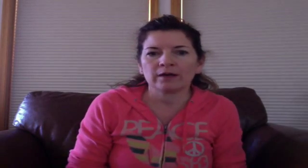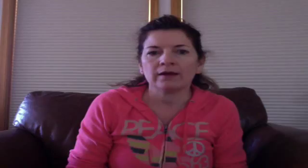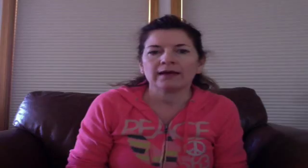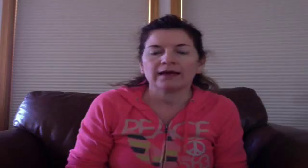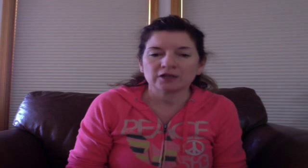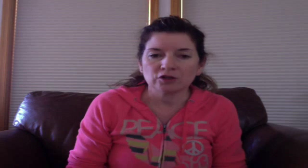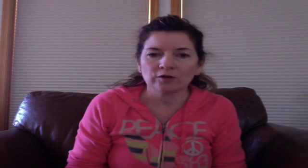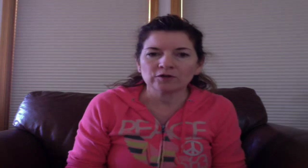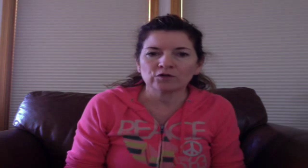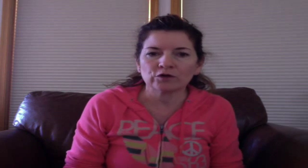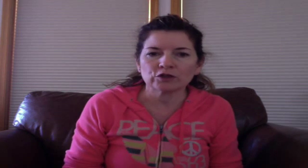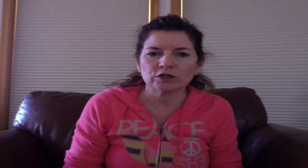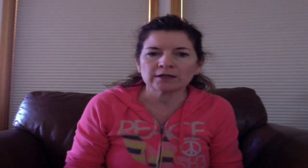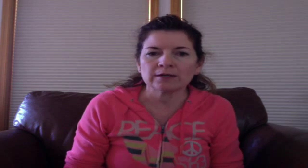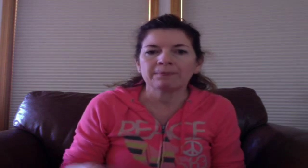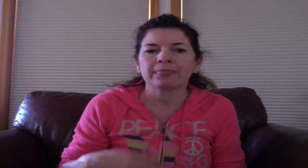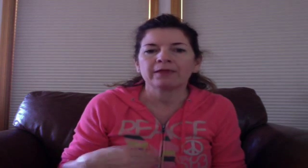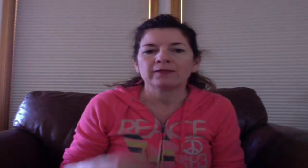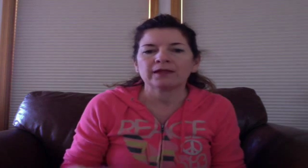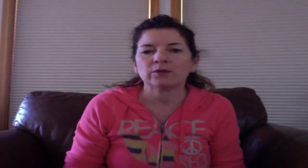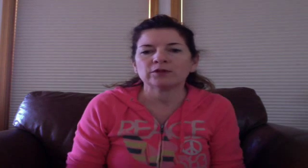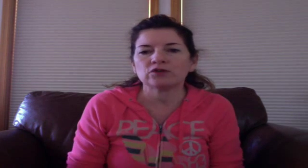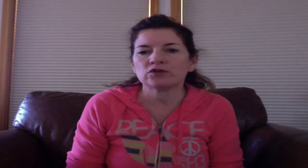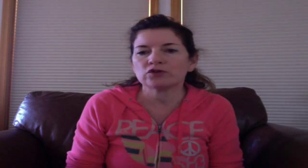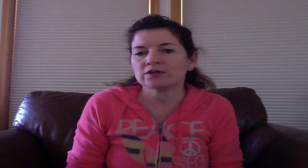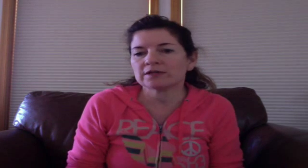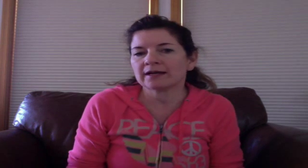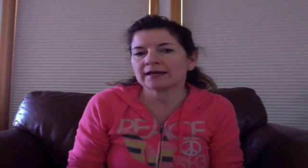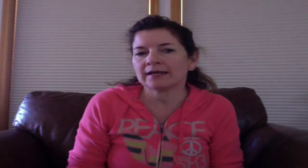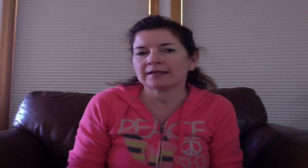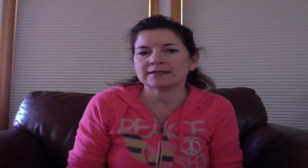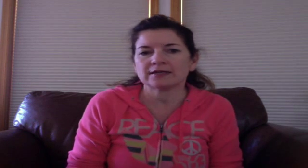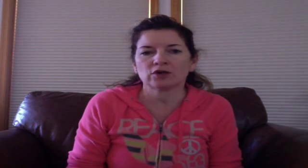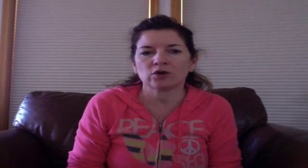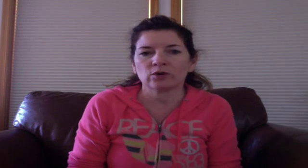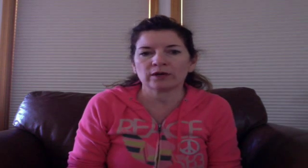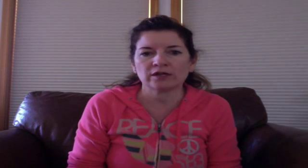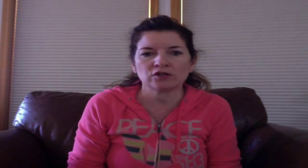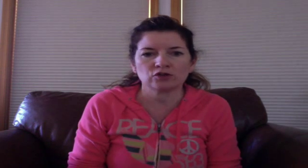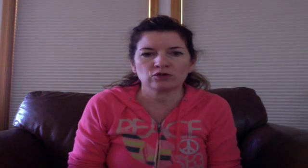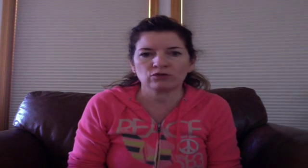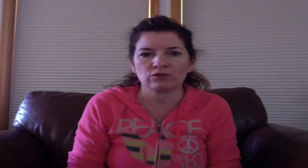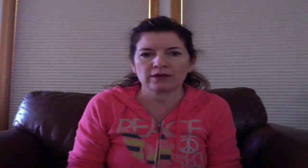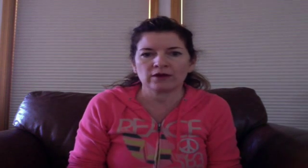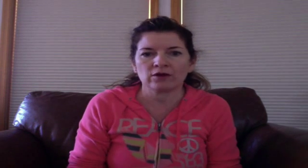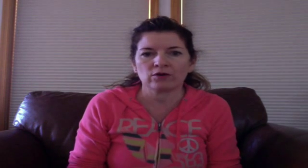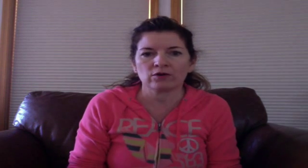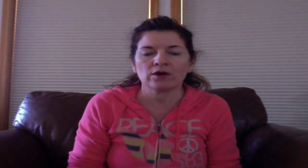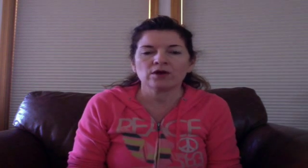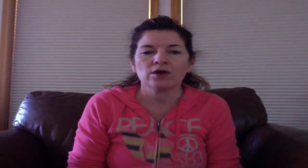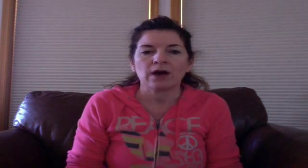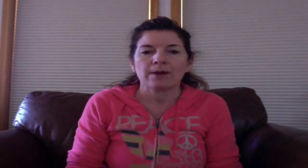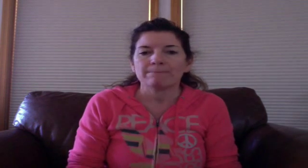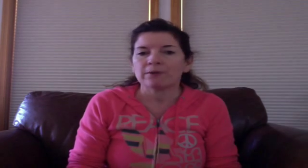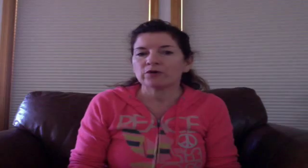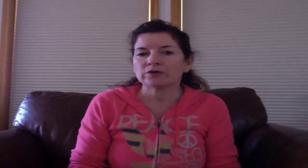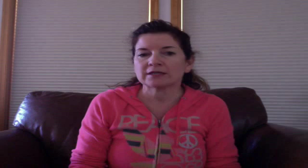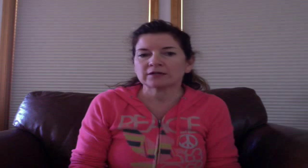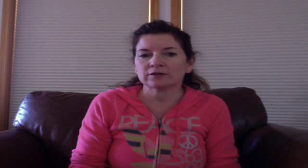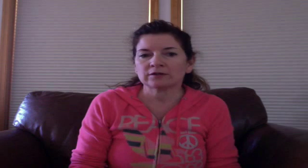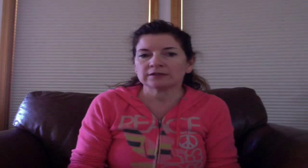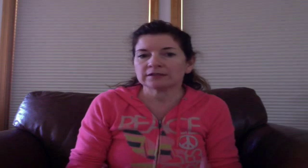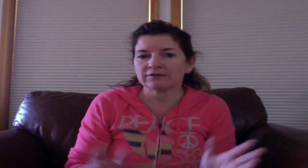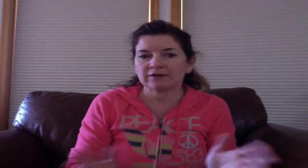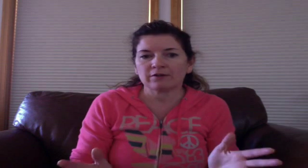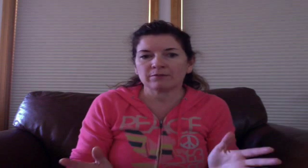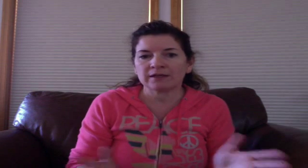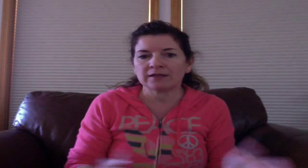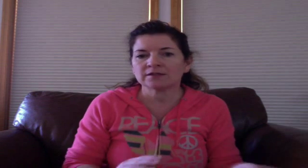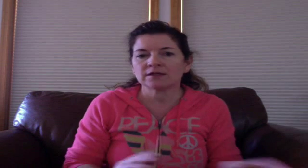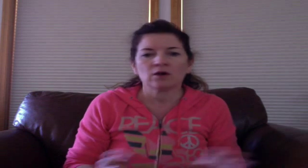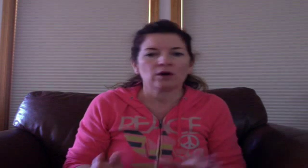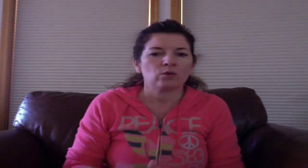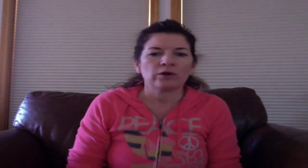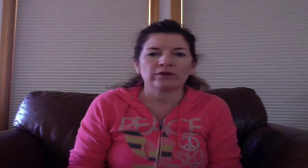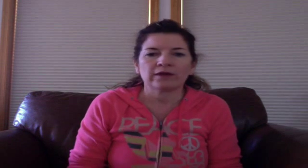an adult's version. They will do their signs according to their motor skill development, where they